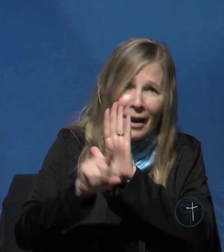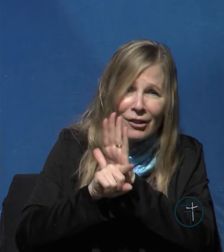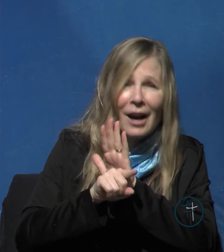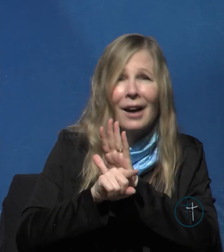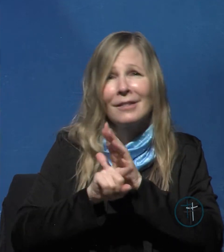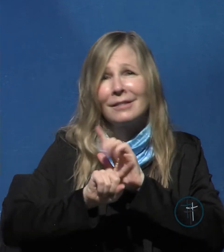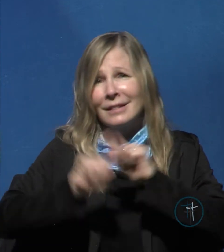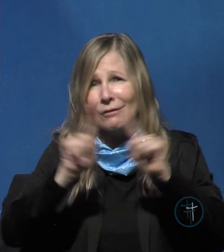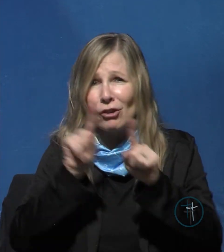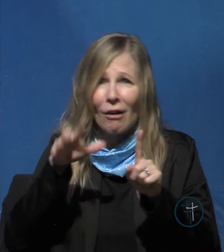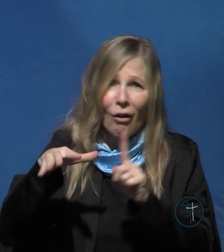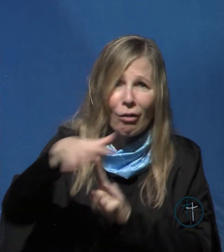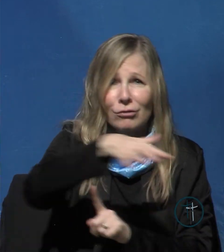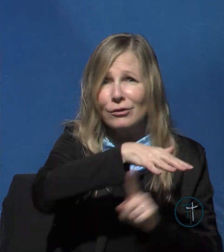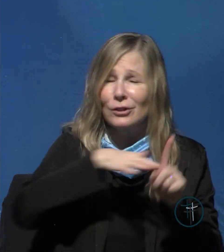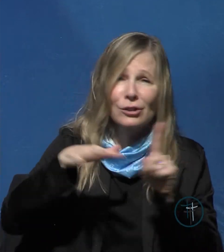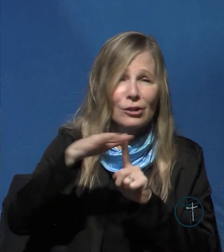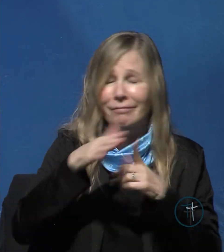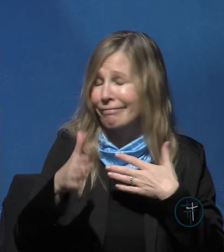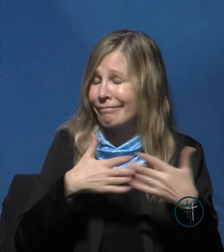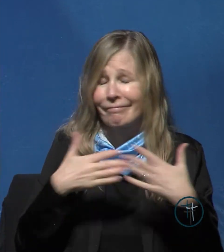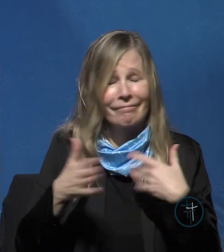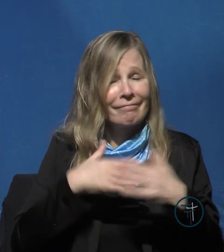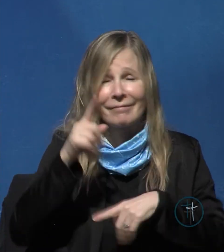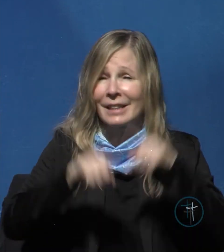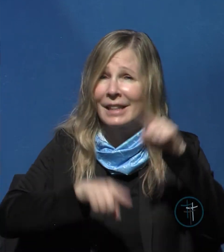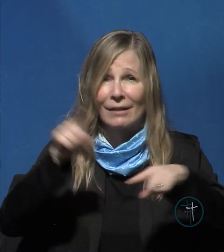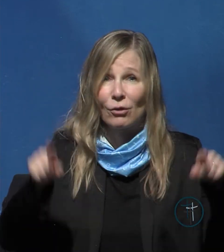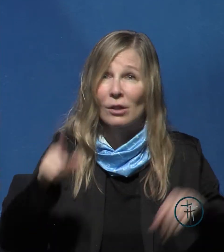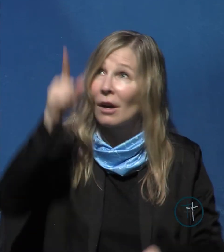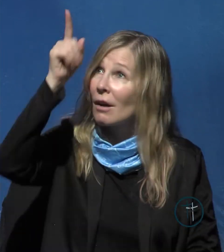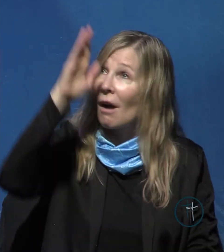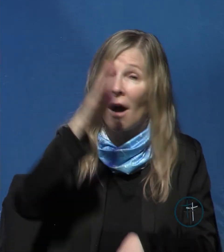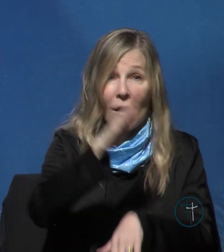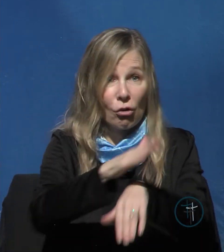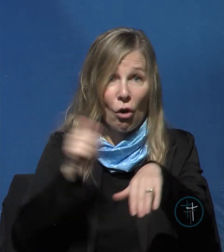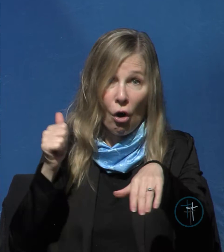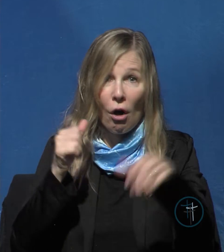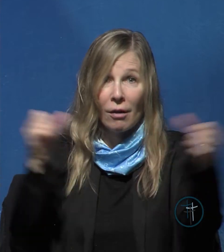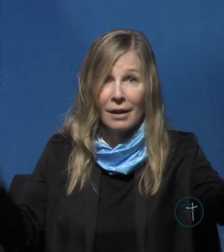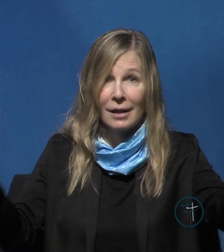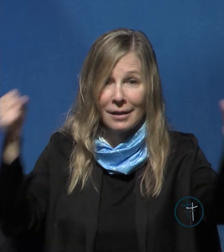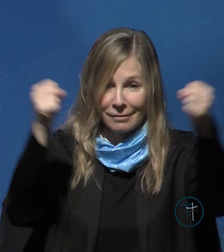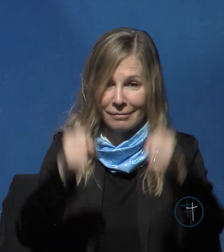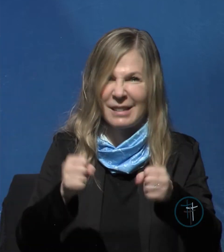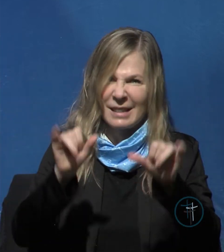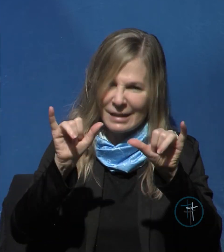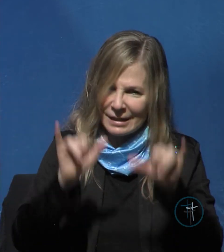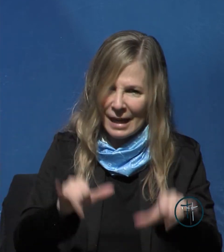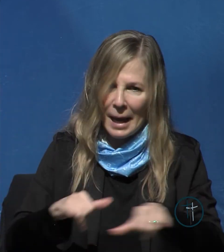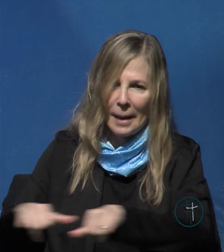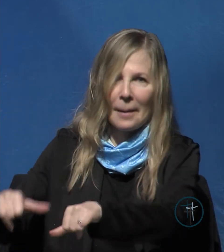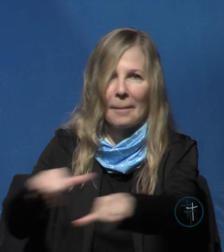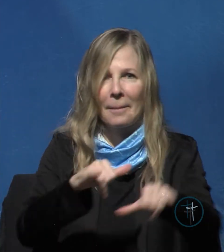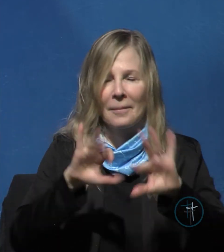ethnicities, despite all those differences, when God called us, he made us part of the same family.